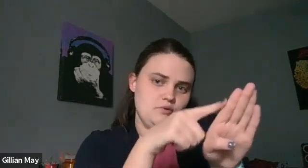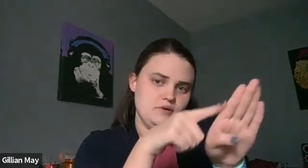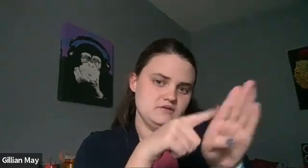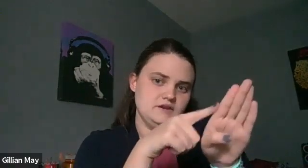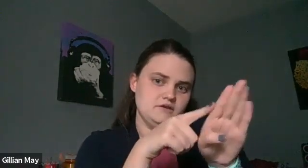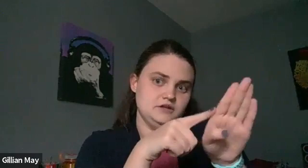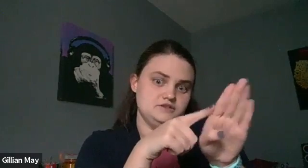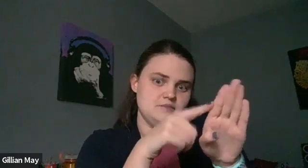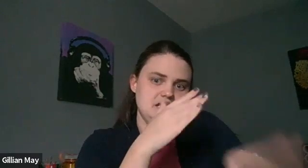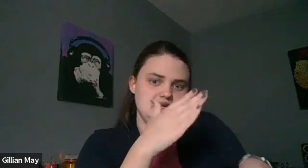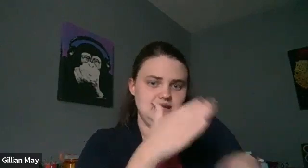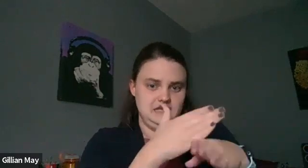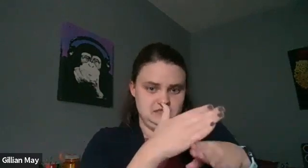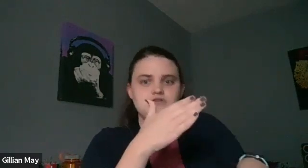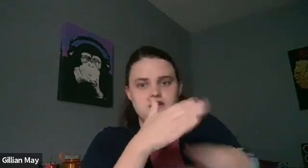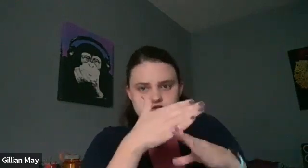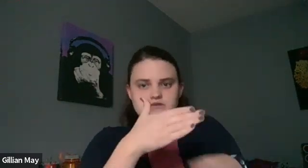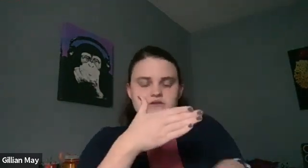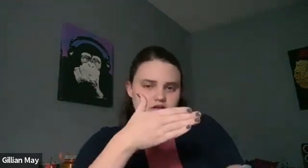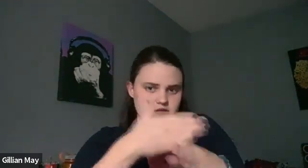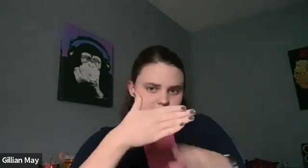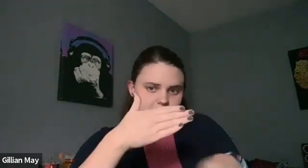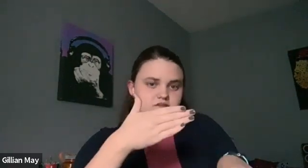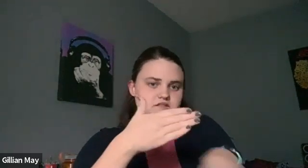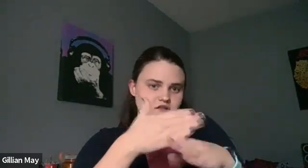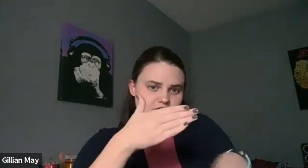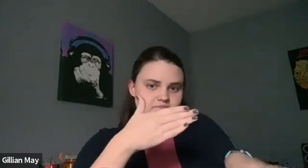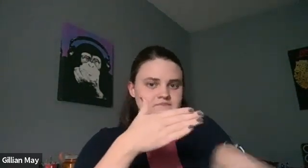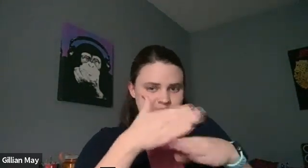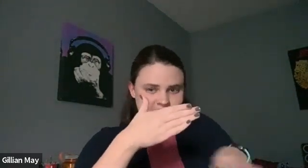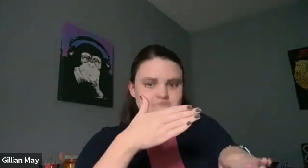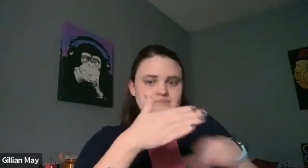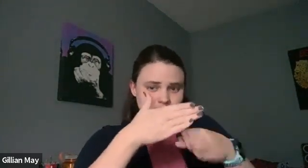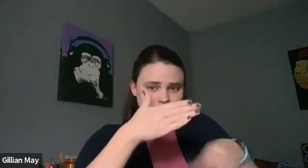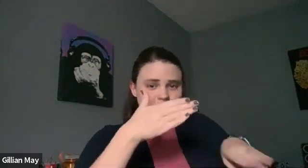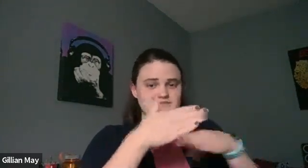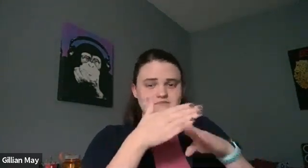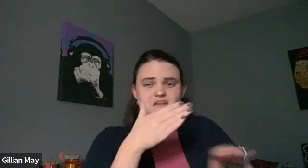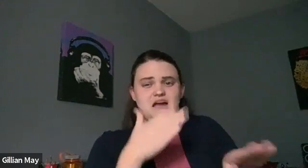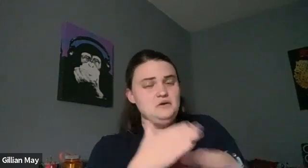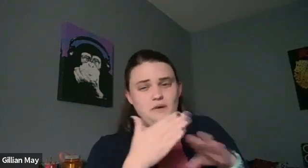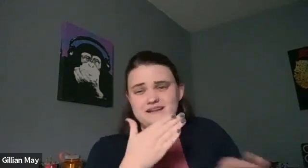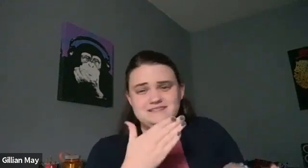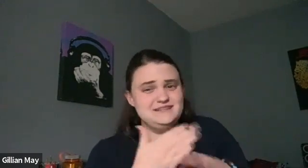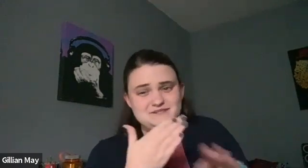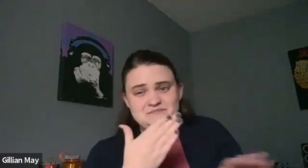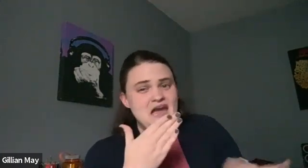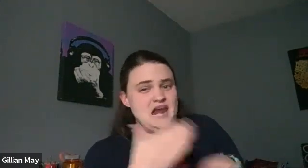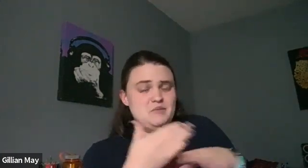pointer finger on your dominant hand hits your actual non-dominant hand. Soccer. I don't know why it's this. And I remember I